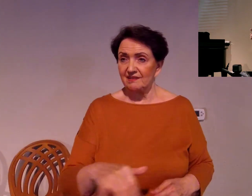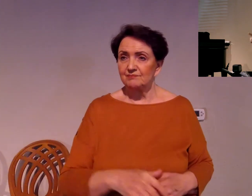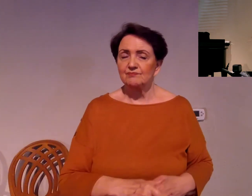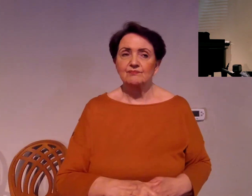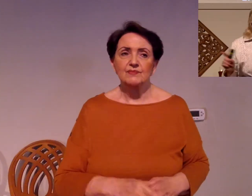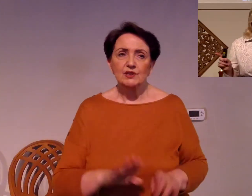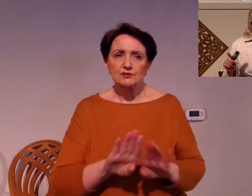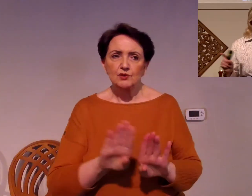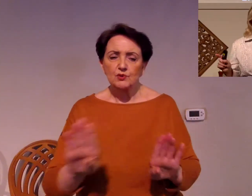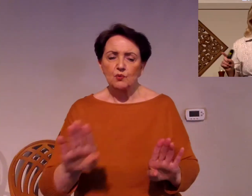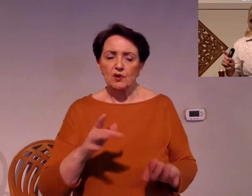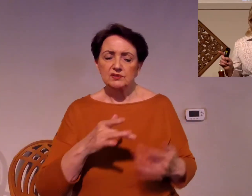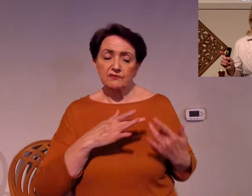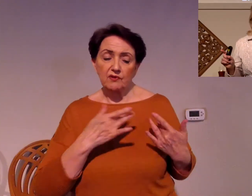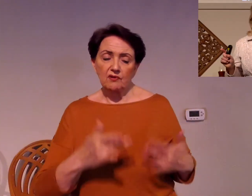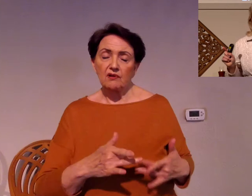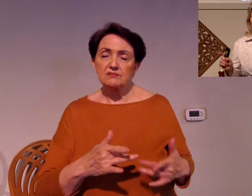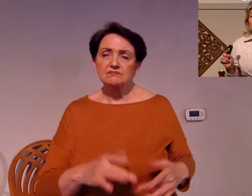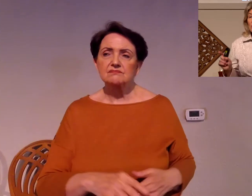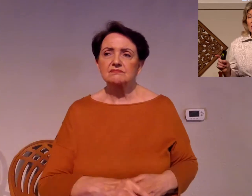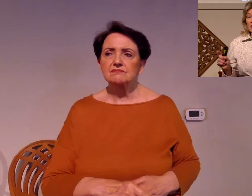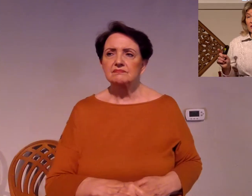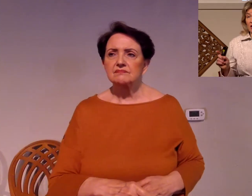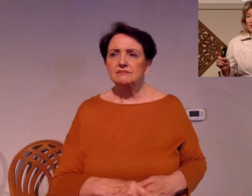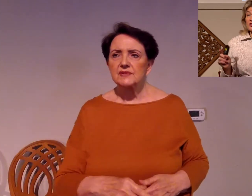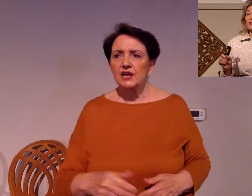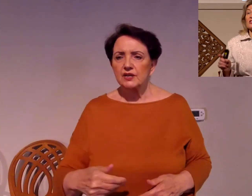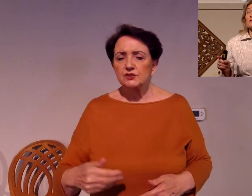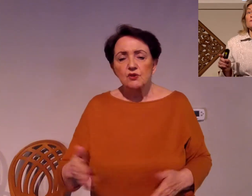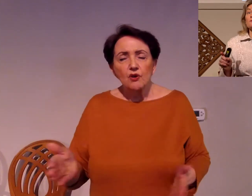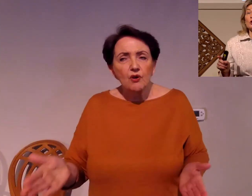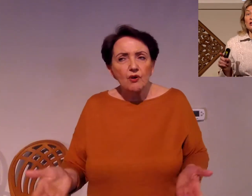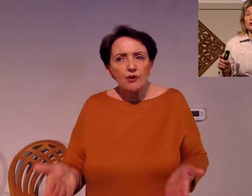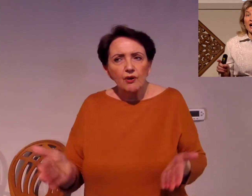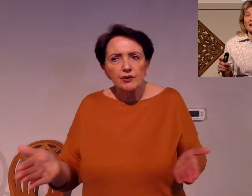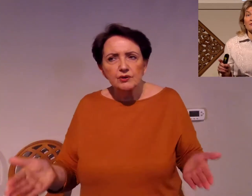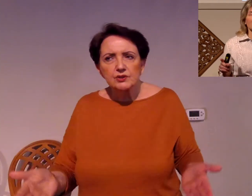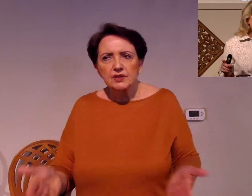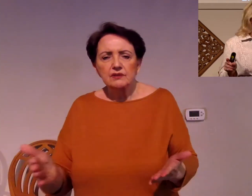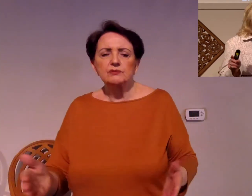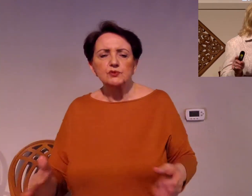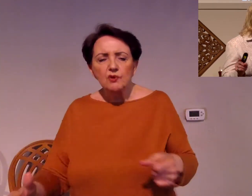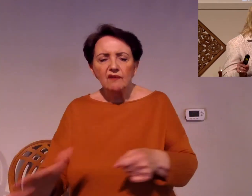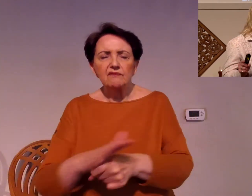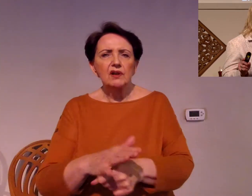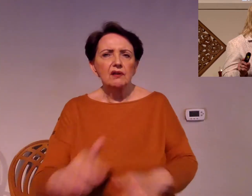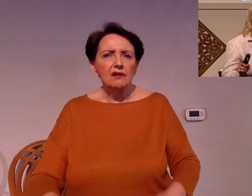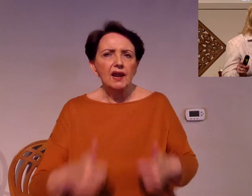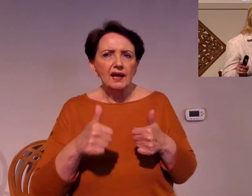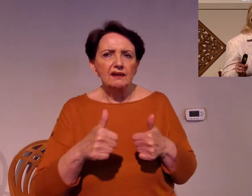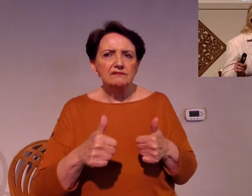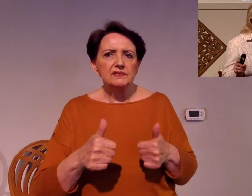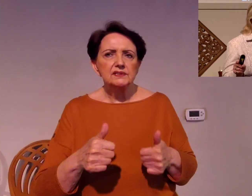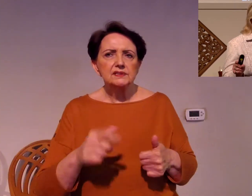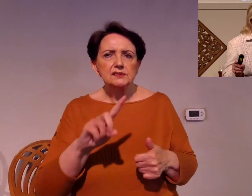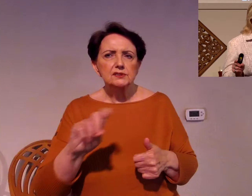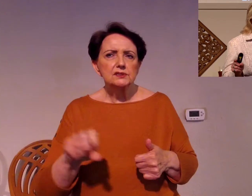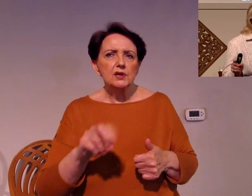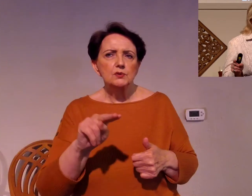your heart and it's tapping. And it's urging each of us to this fuller life. It's our zone of